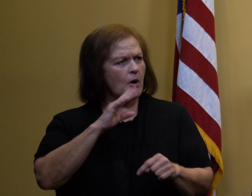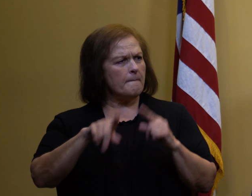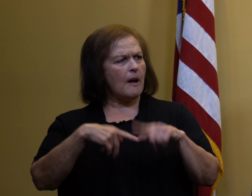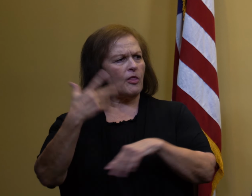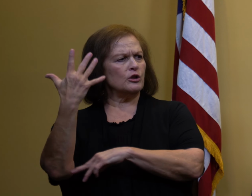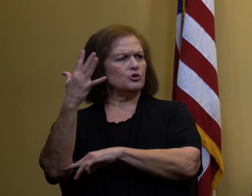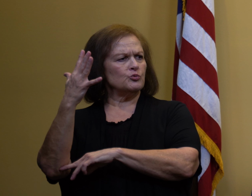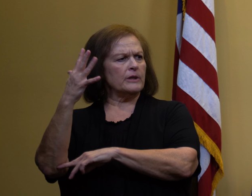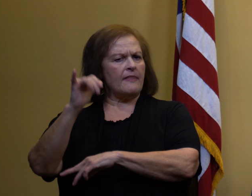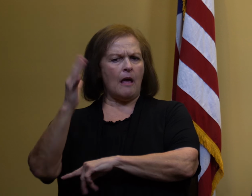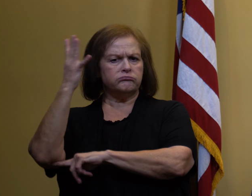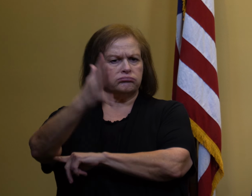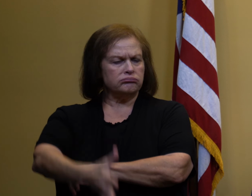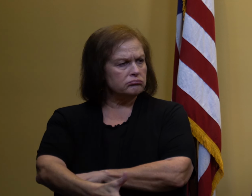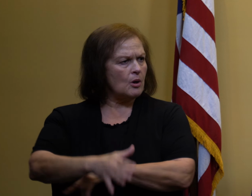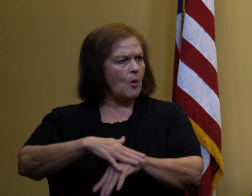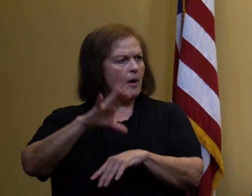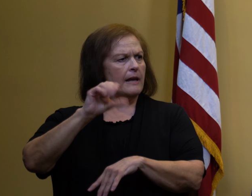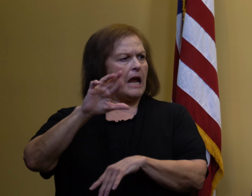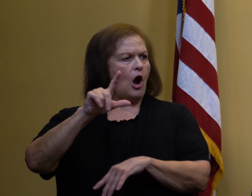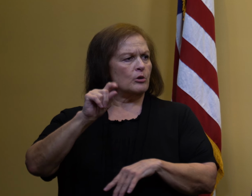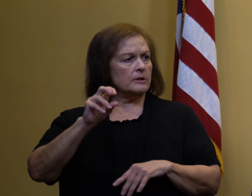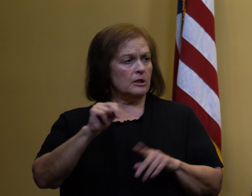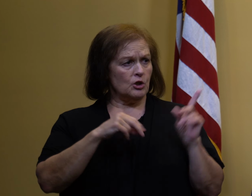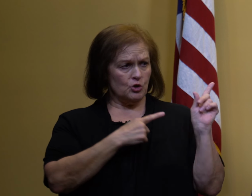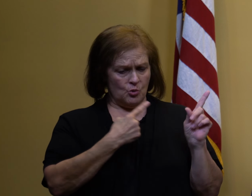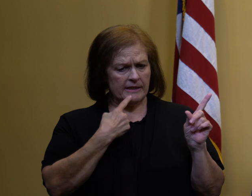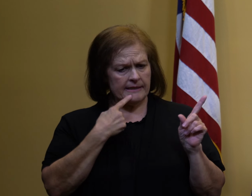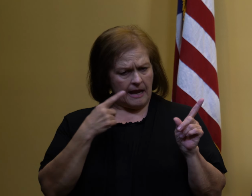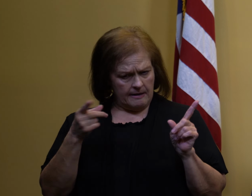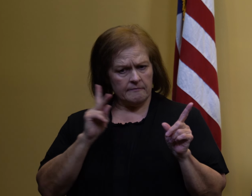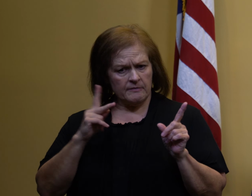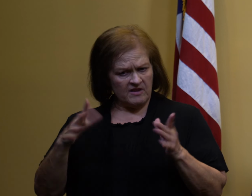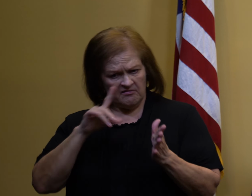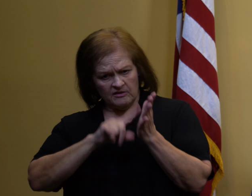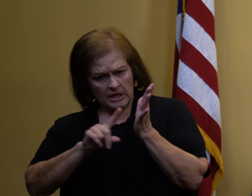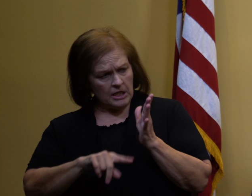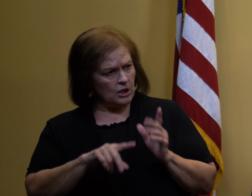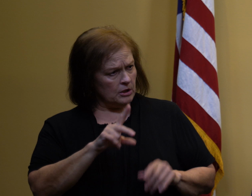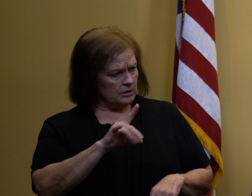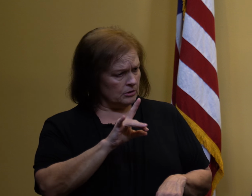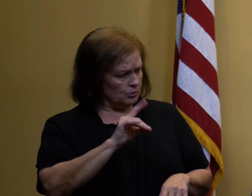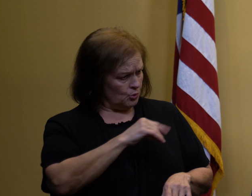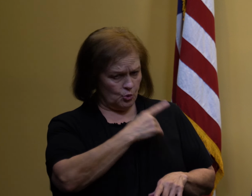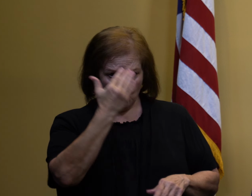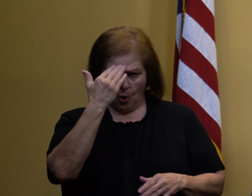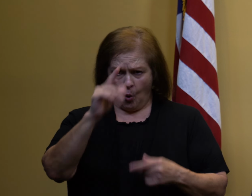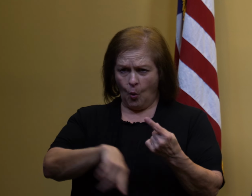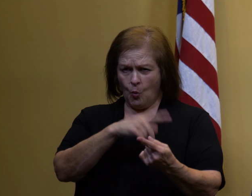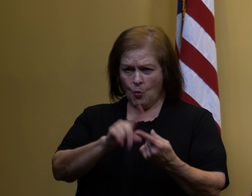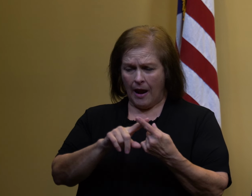South Carrollton Avenue, I know you said that it had recently been inspected. Do you have the date of when it was inspected? It